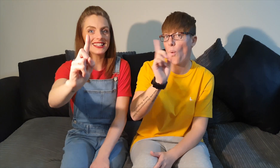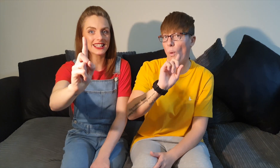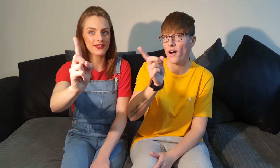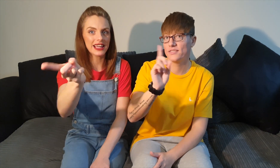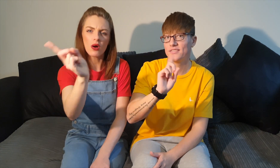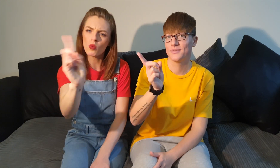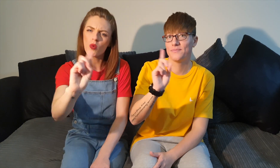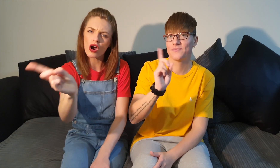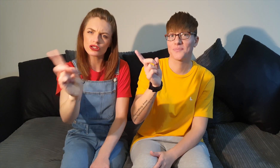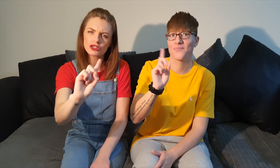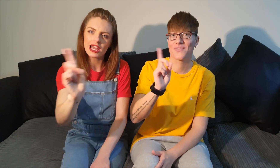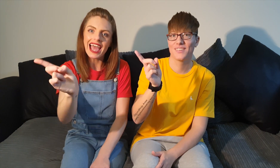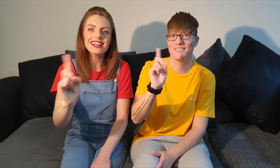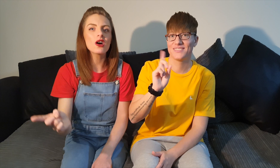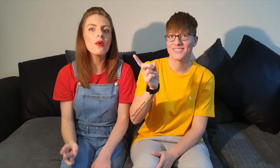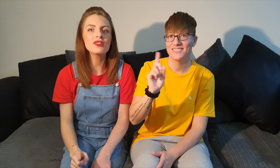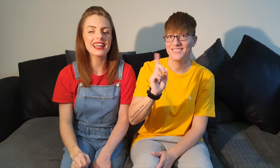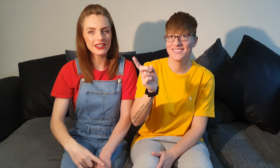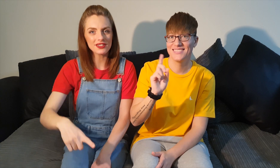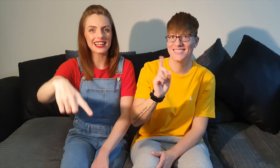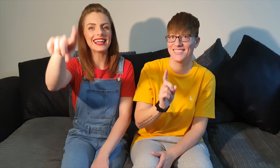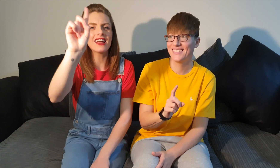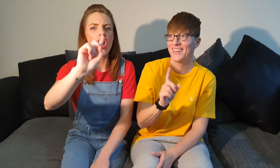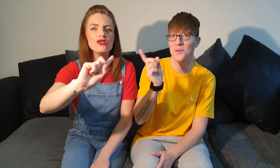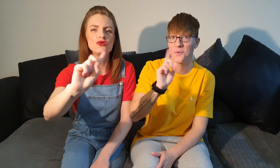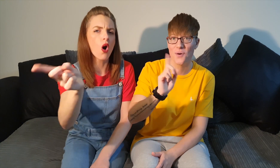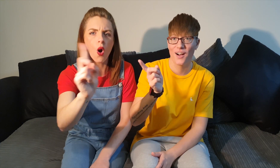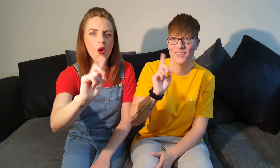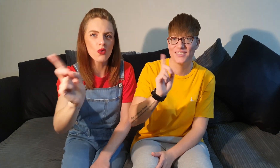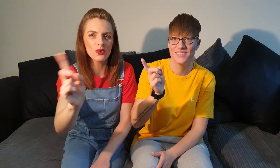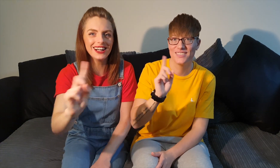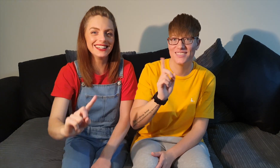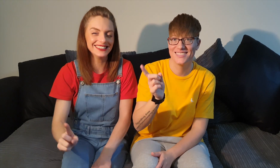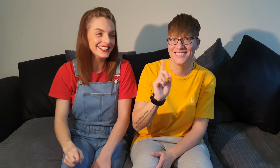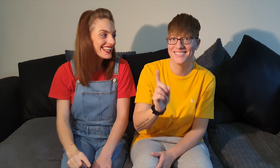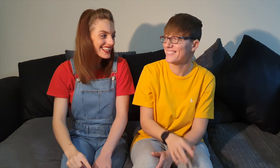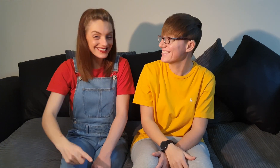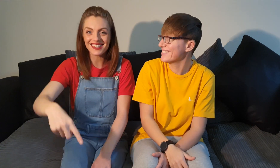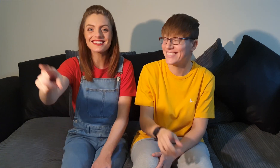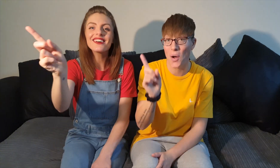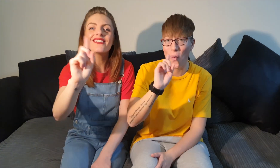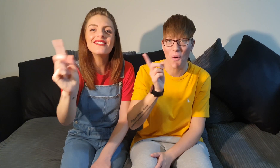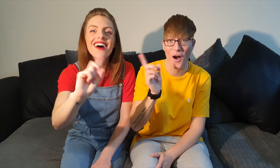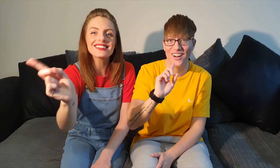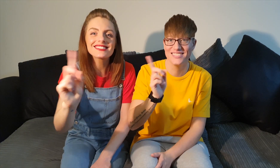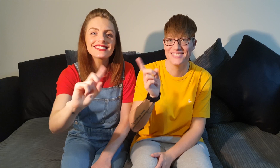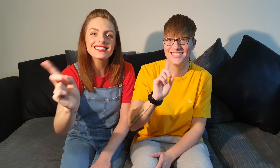Index finger, what. It's almost like you're saying no. This is what.